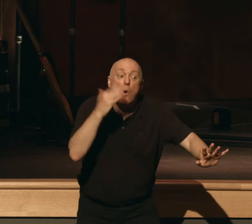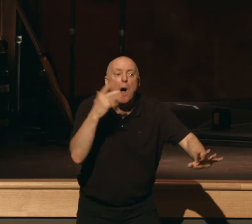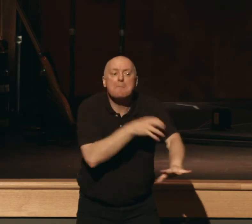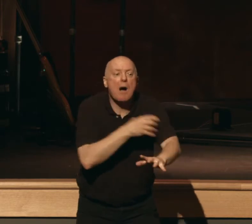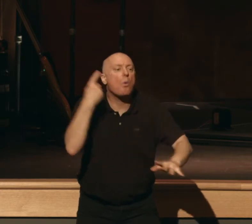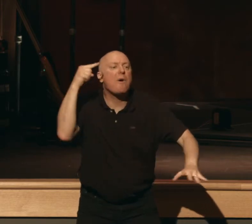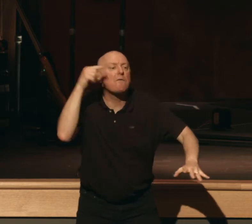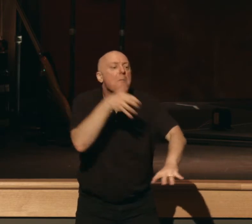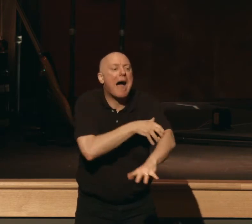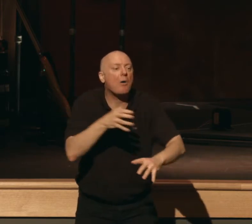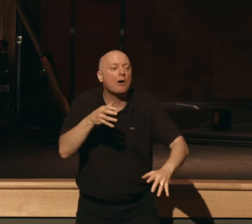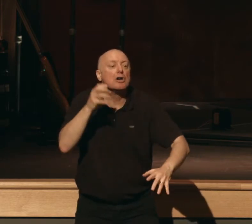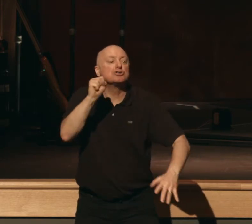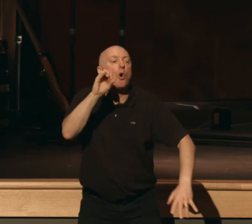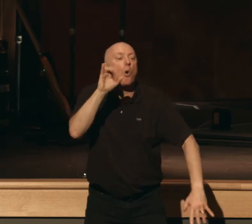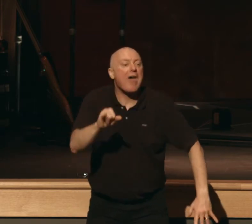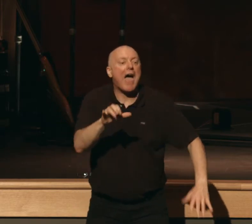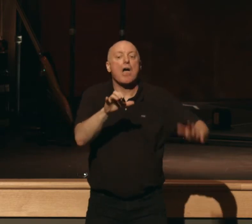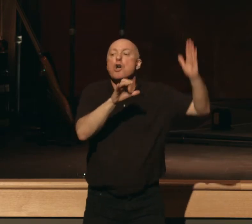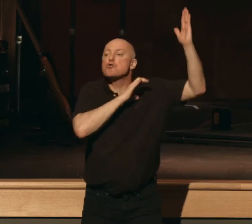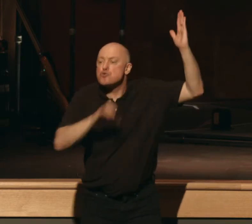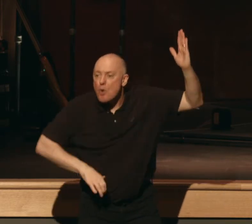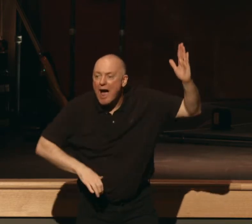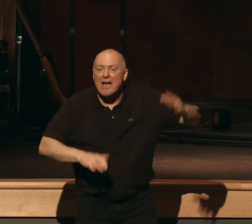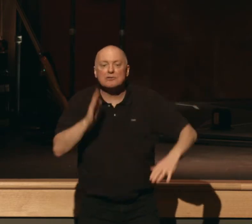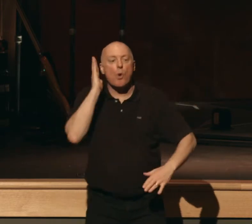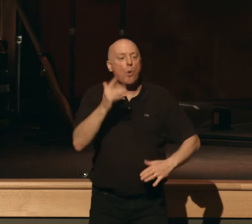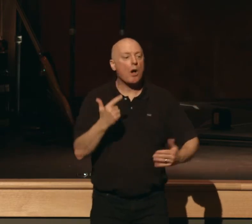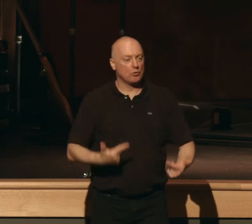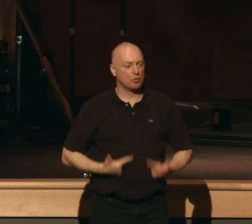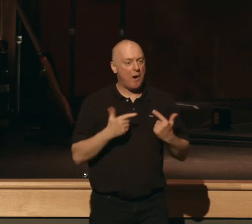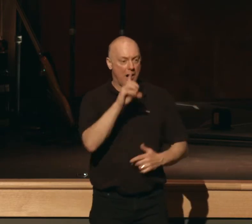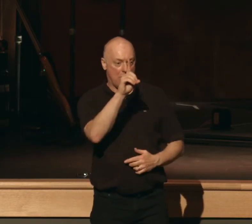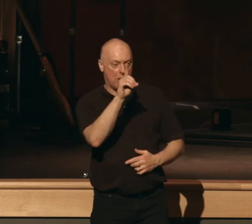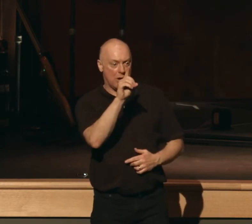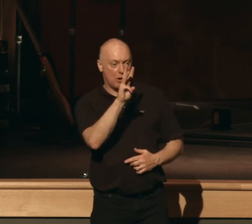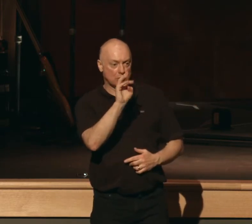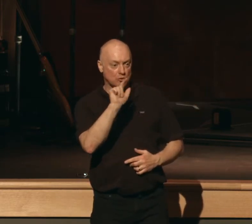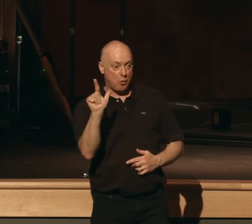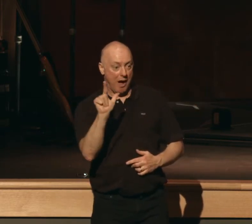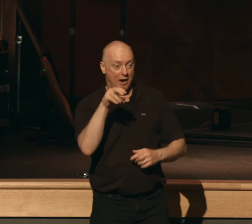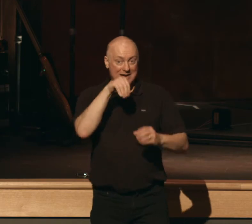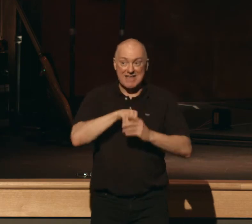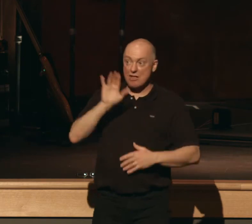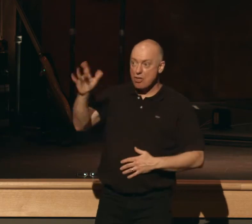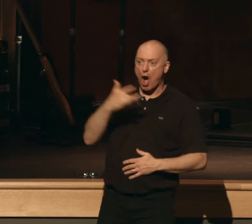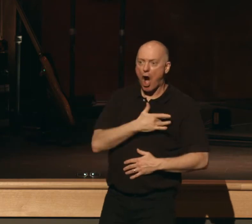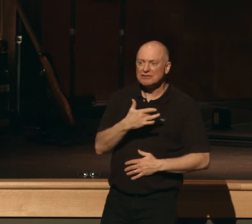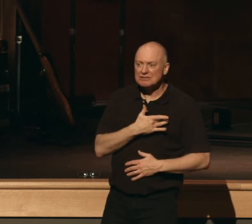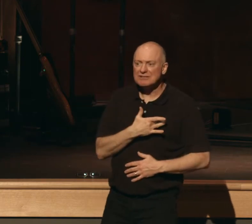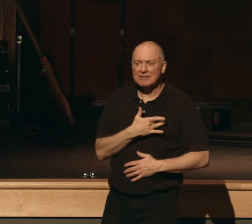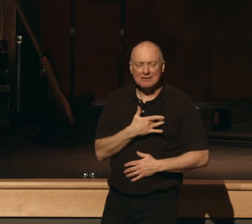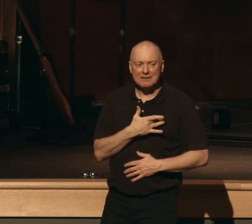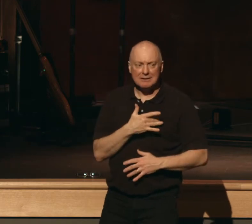power, so that Christ would dwell in their hearts,